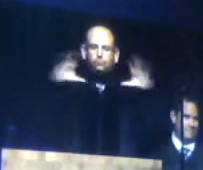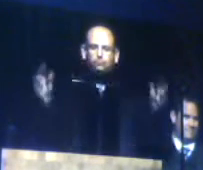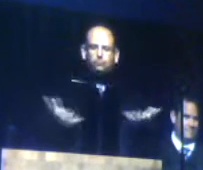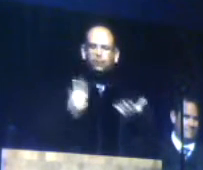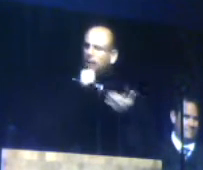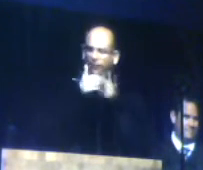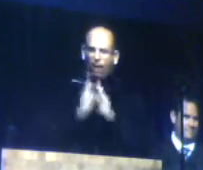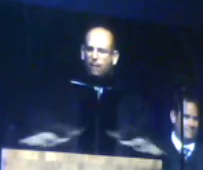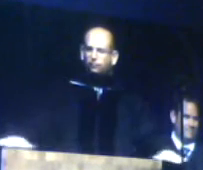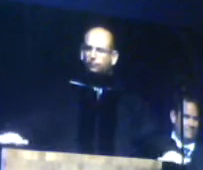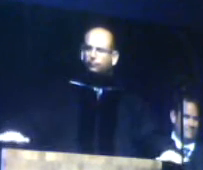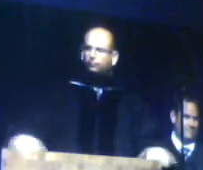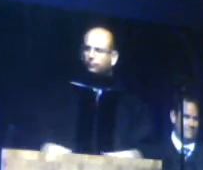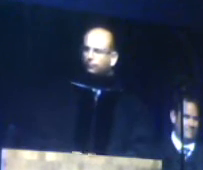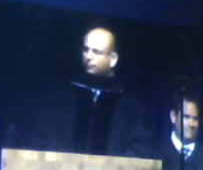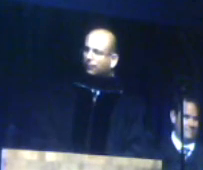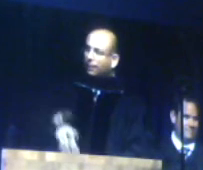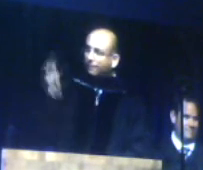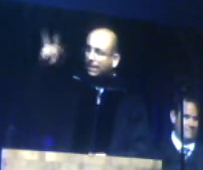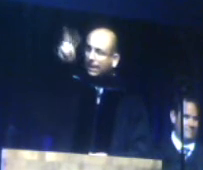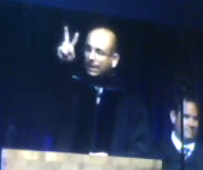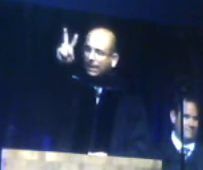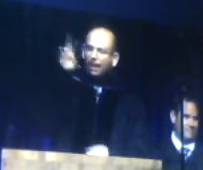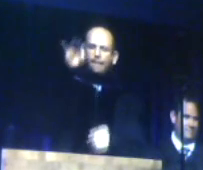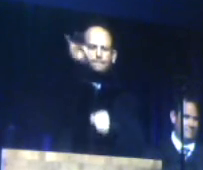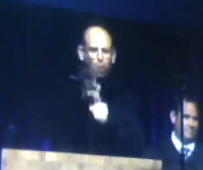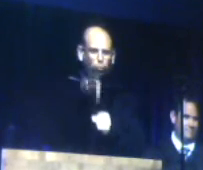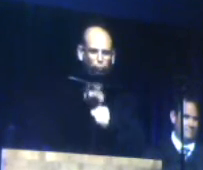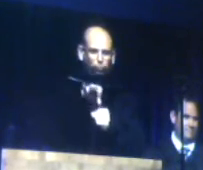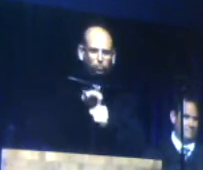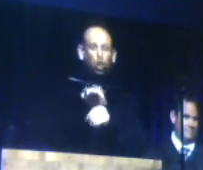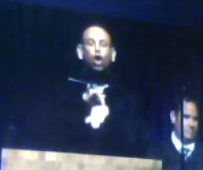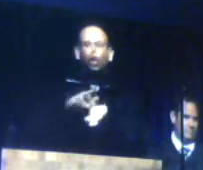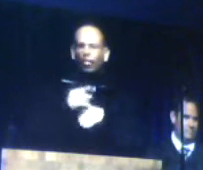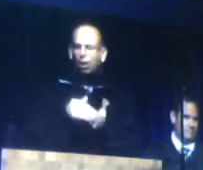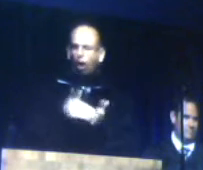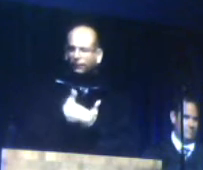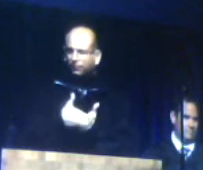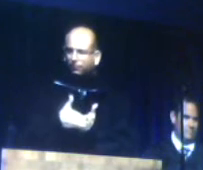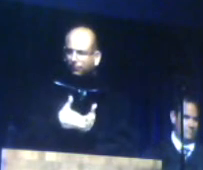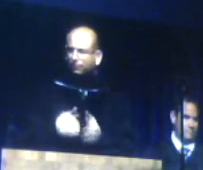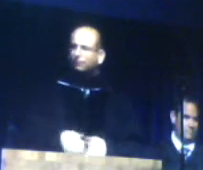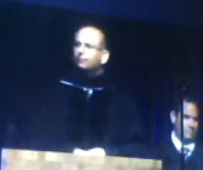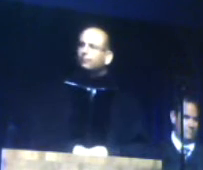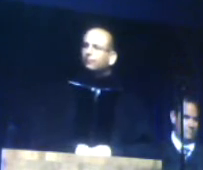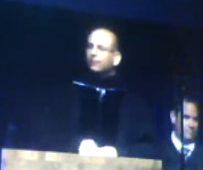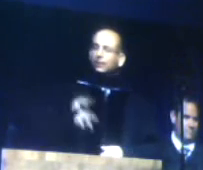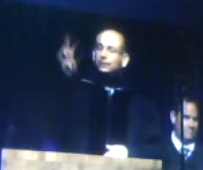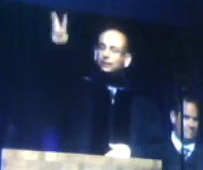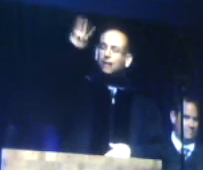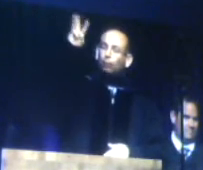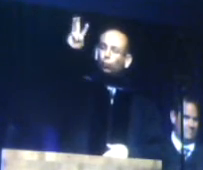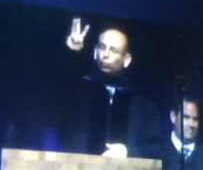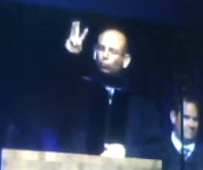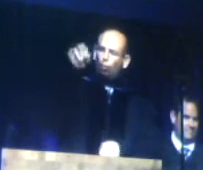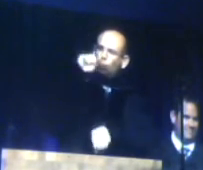Unite. Do not divide. V. Vote. Frequent and often. Early and